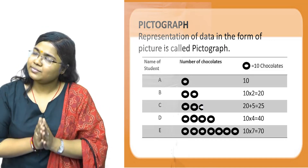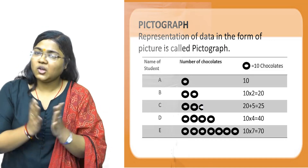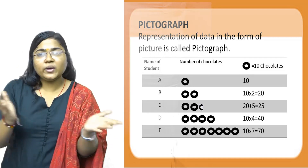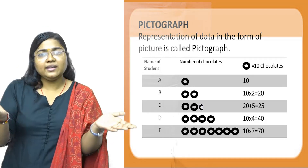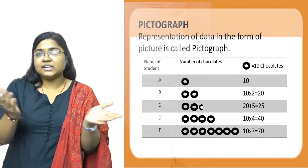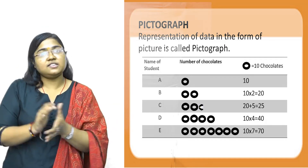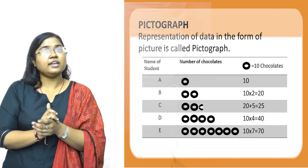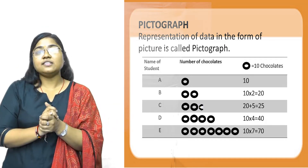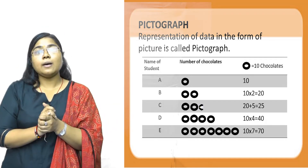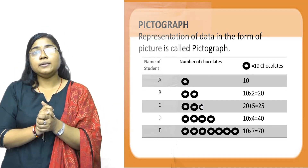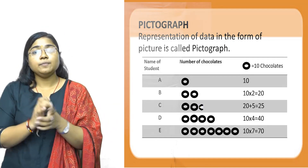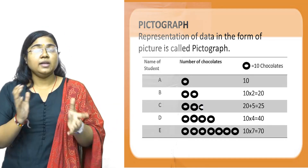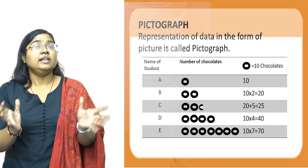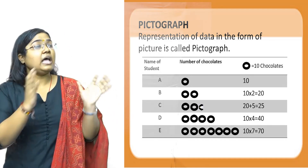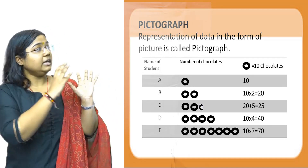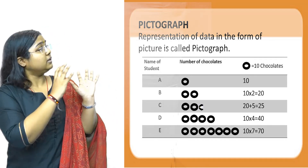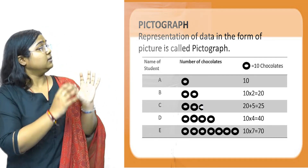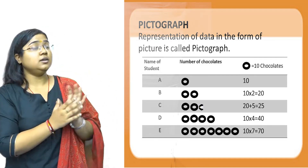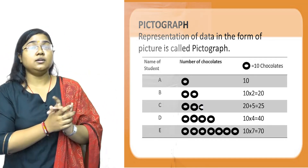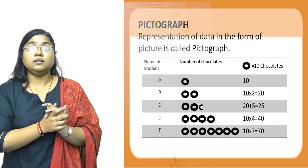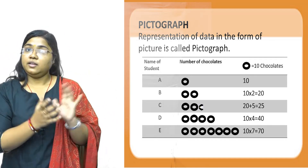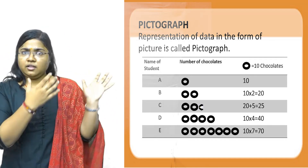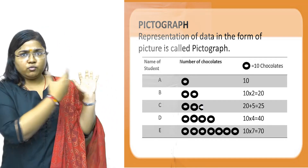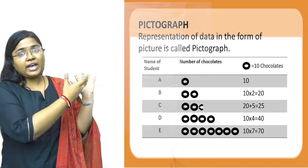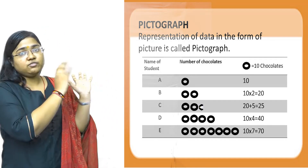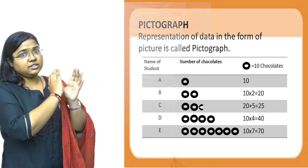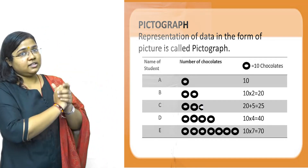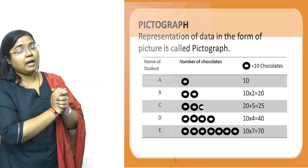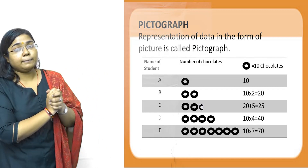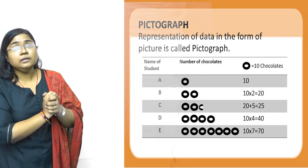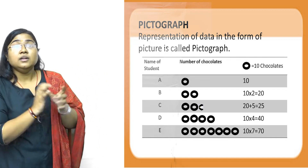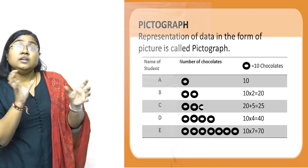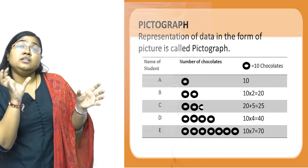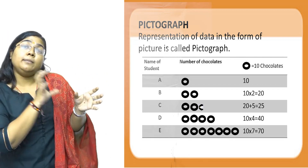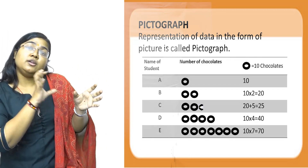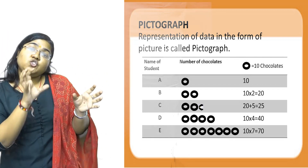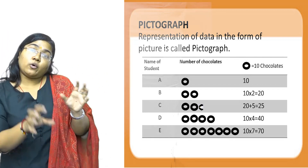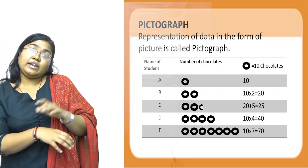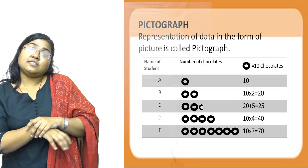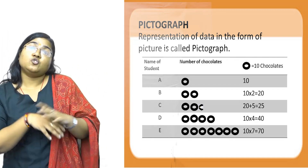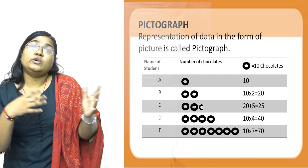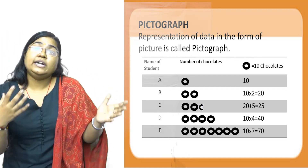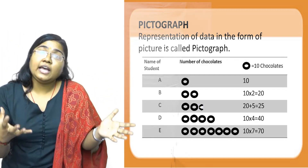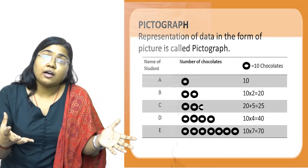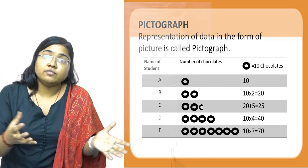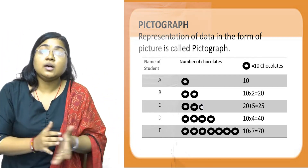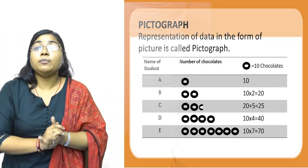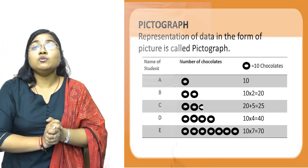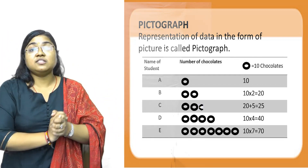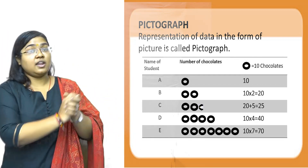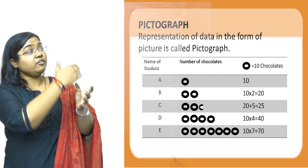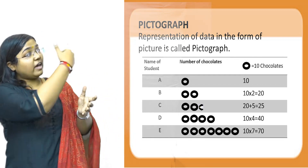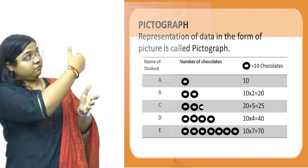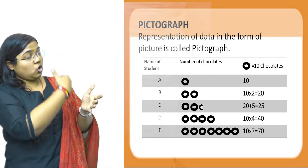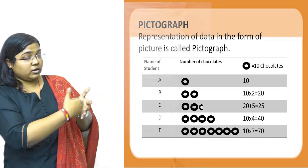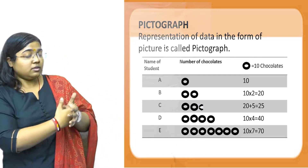pictograph. Okay, let's take an example. Like I have taken an example. Number of chocolates a student has.